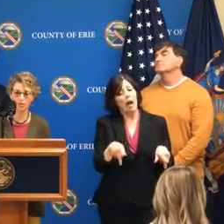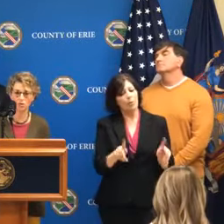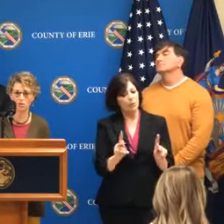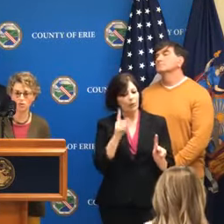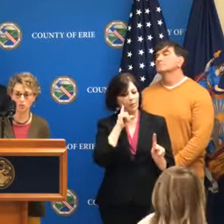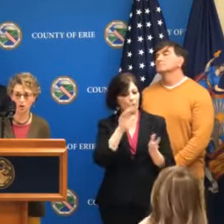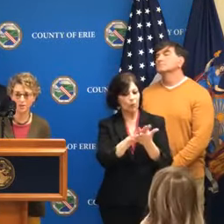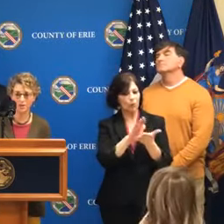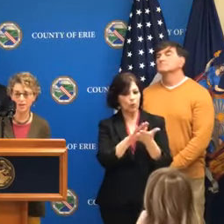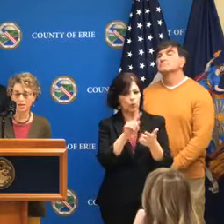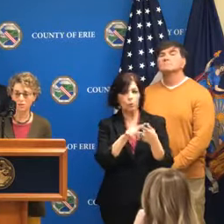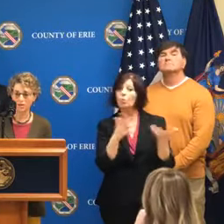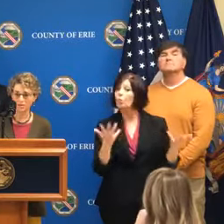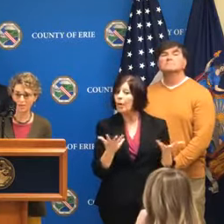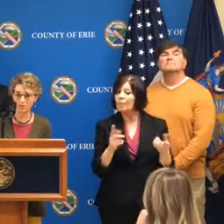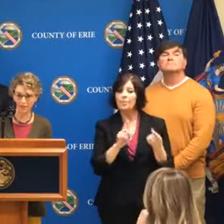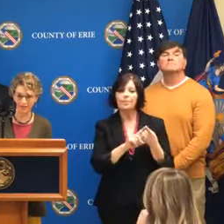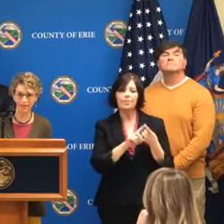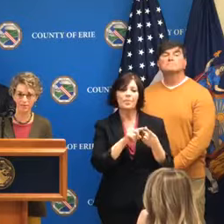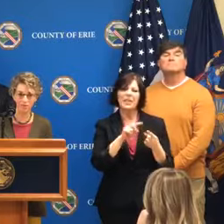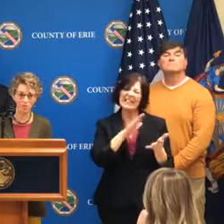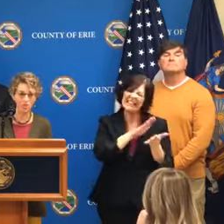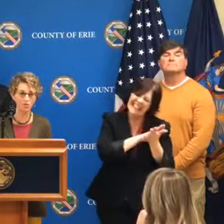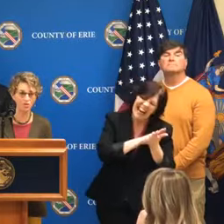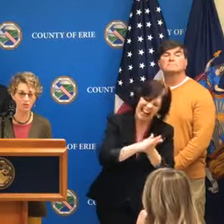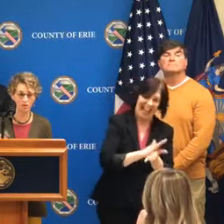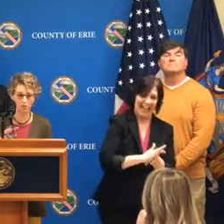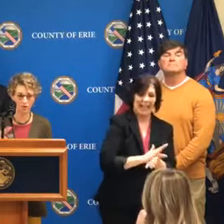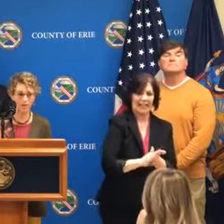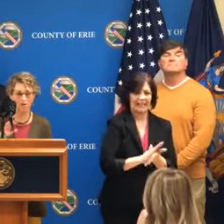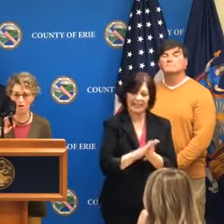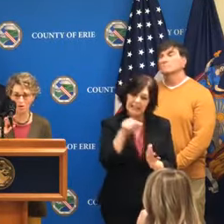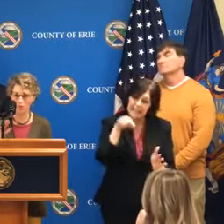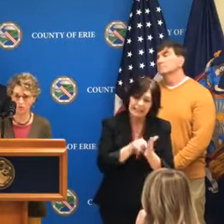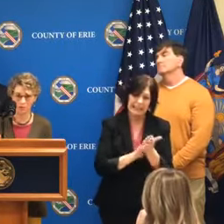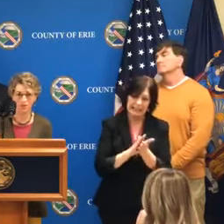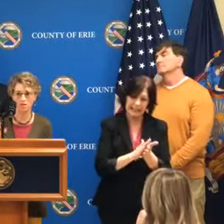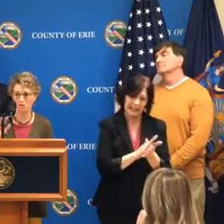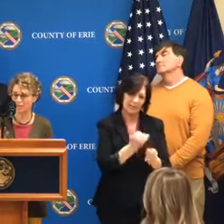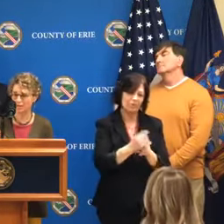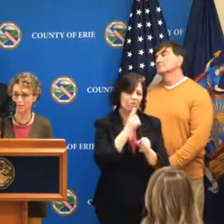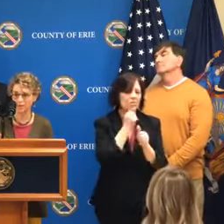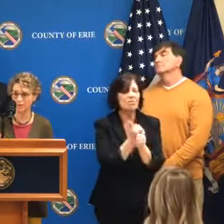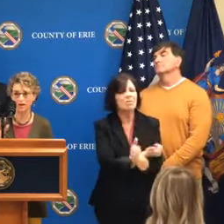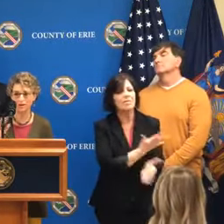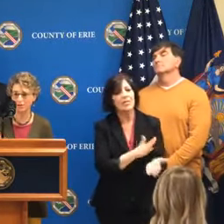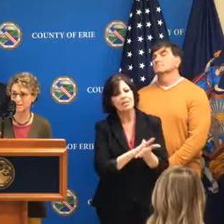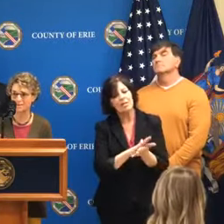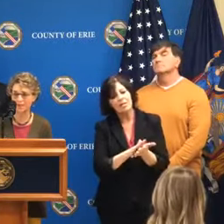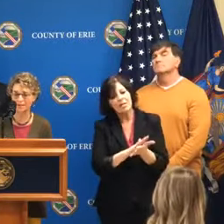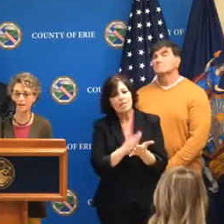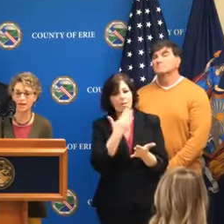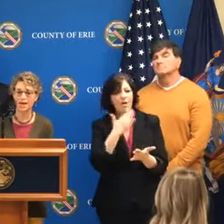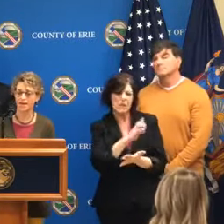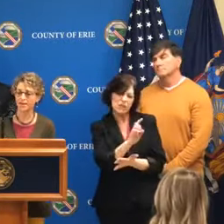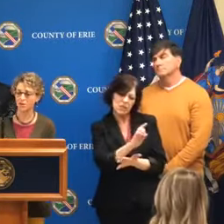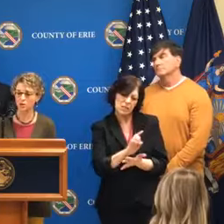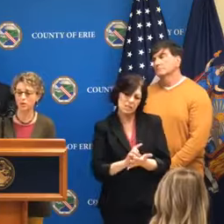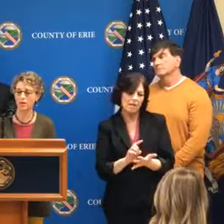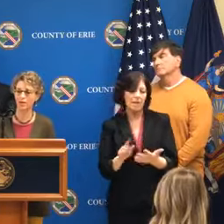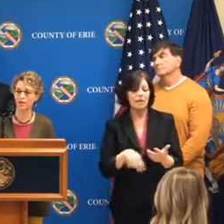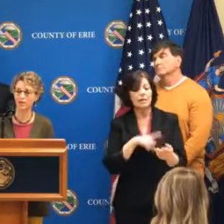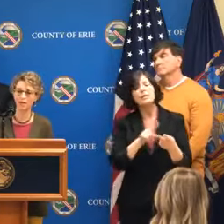for the schools to, one, do a deep cleaning of the school, so make sure that all the surfaces are cleaned very well, disinfected. And